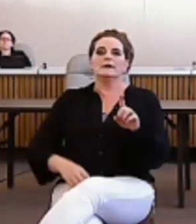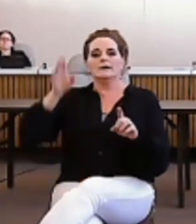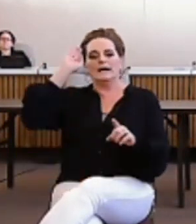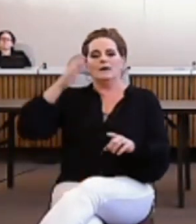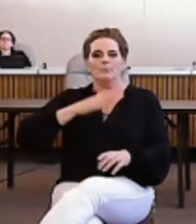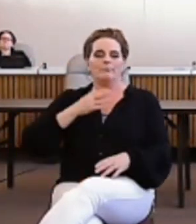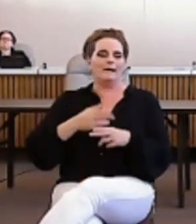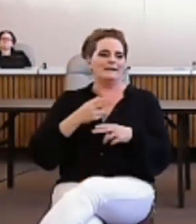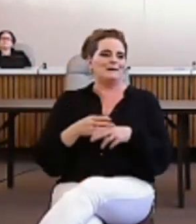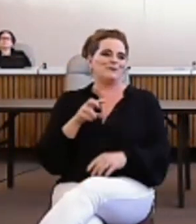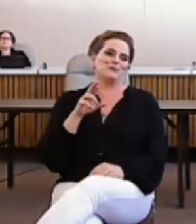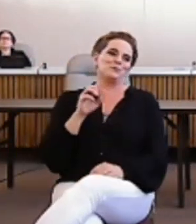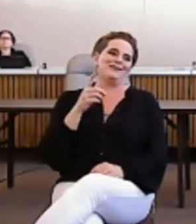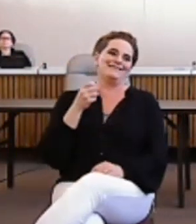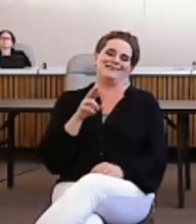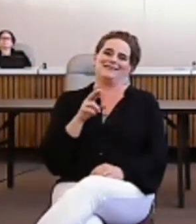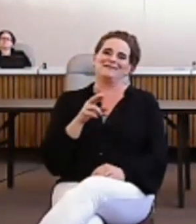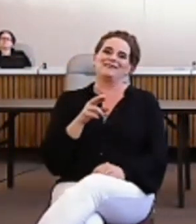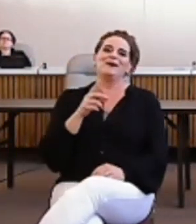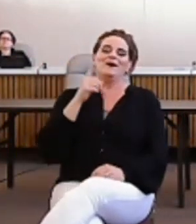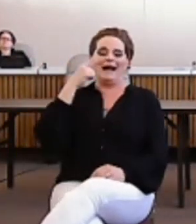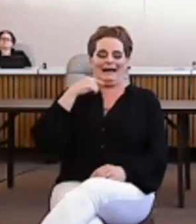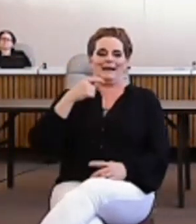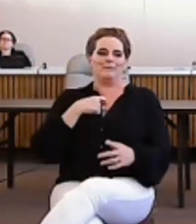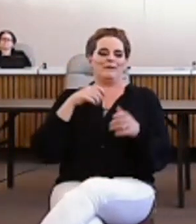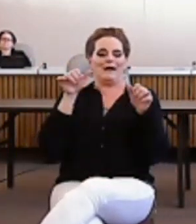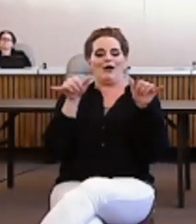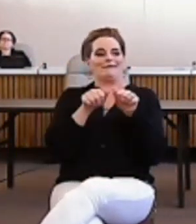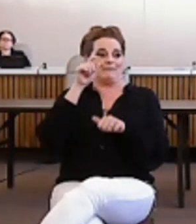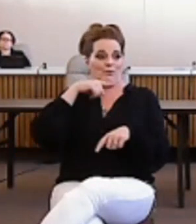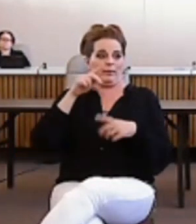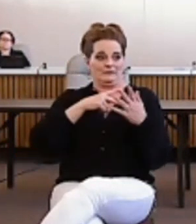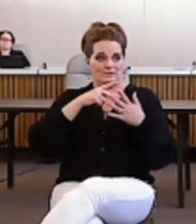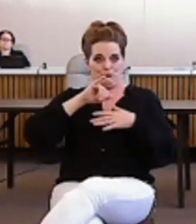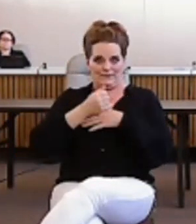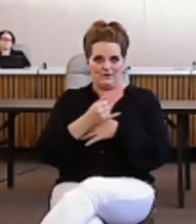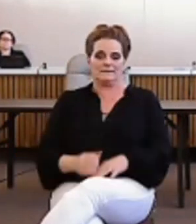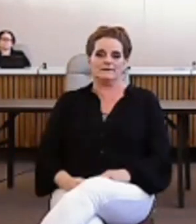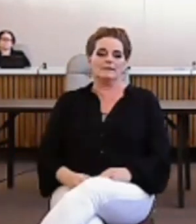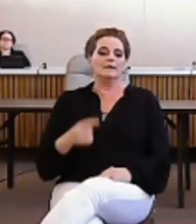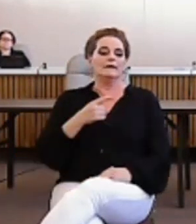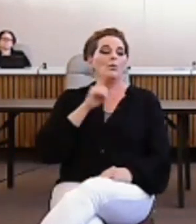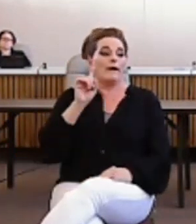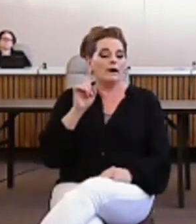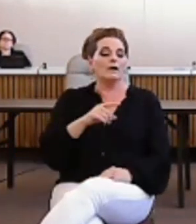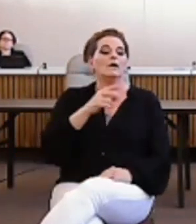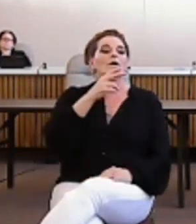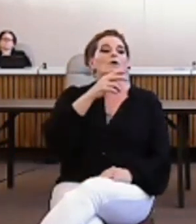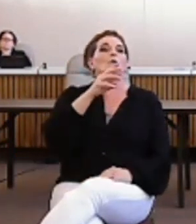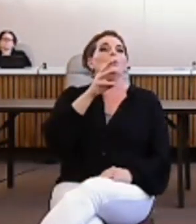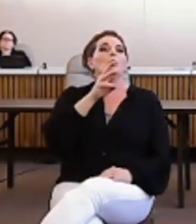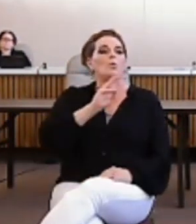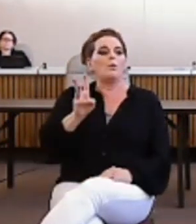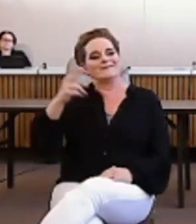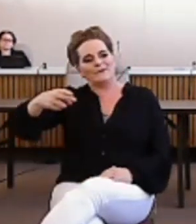Reza Armanesh. I'm the architect for this project. This project is located on Western Rialto Road in the